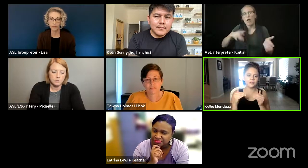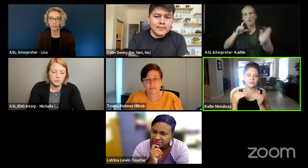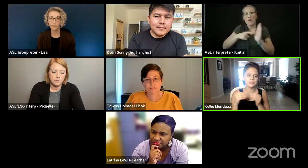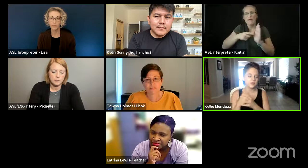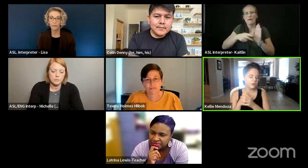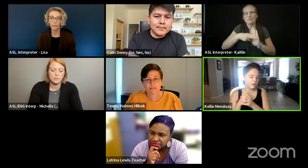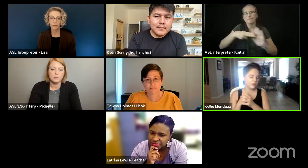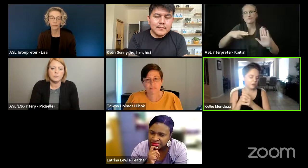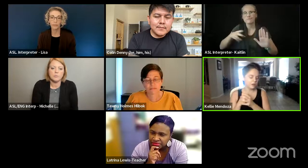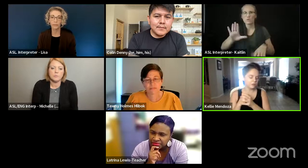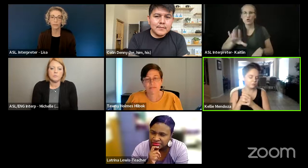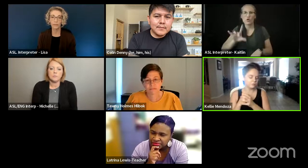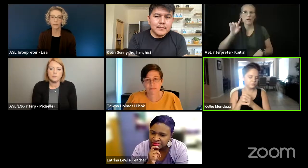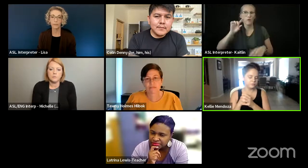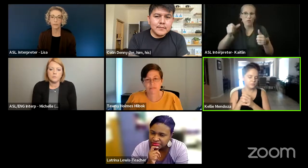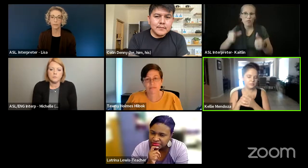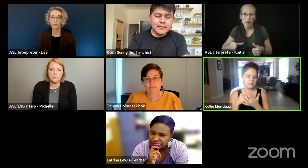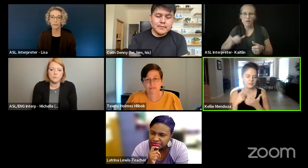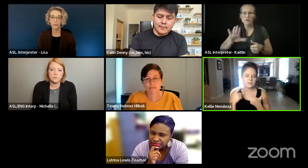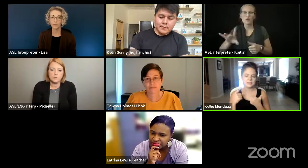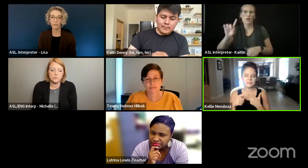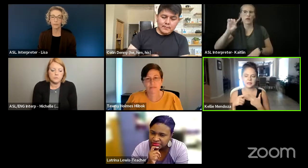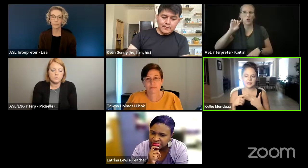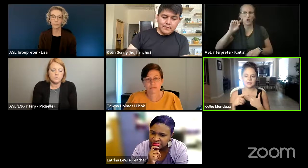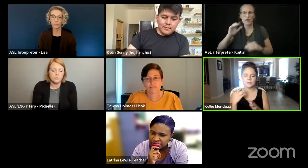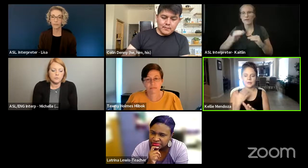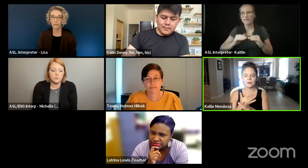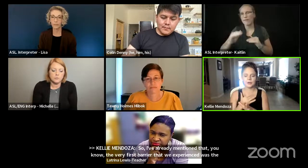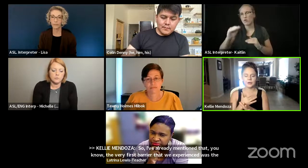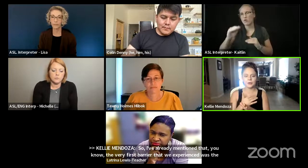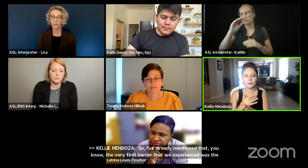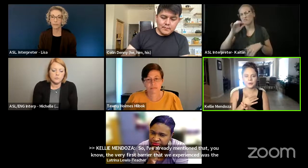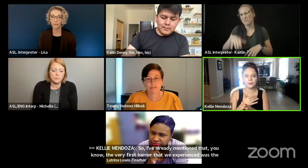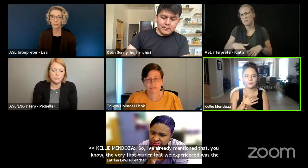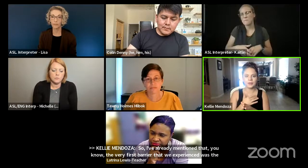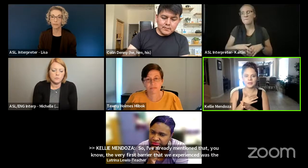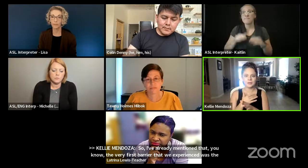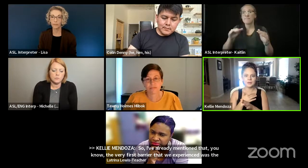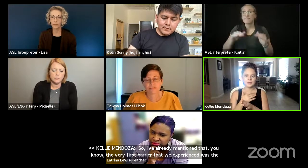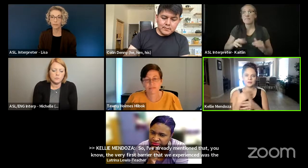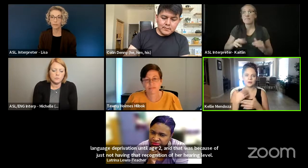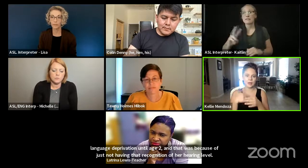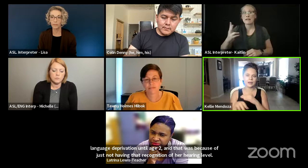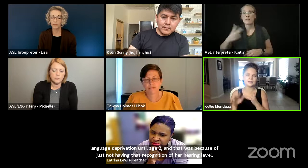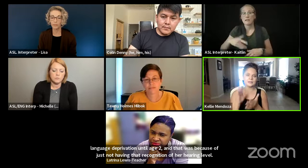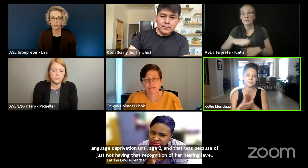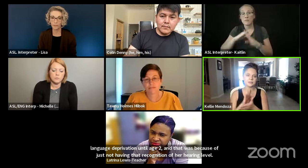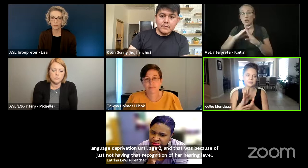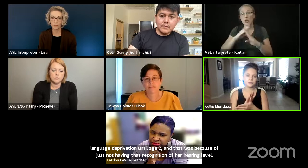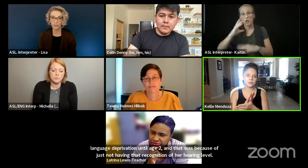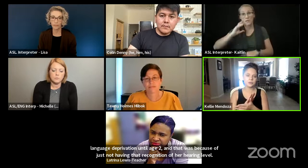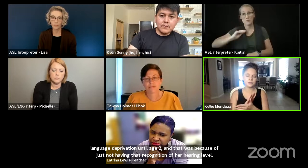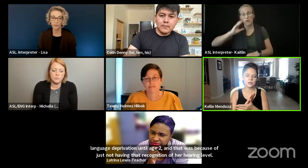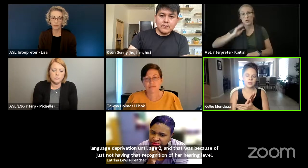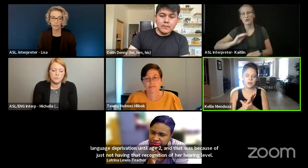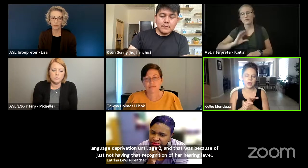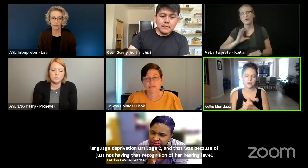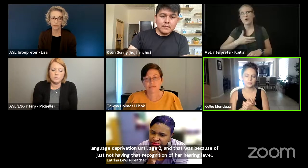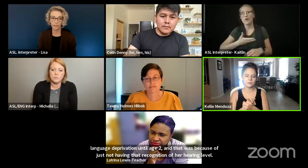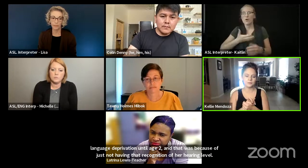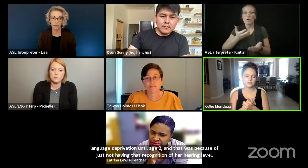hearing levels. The second barrier would be, access to